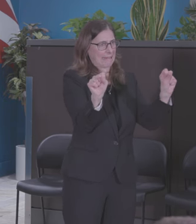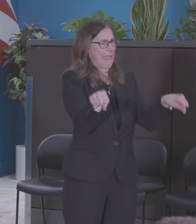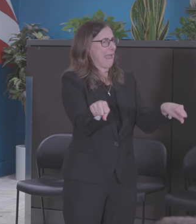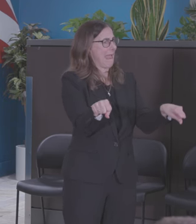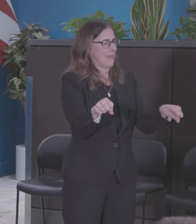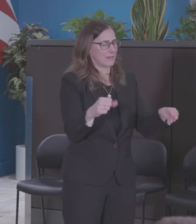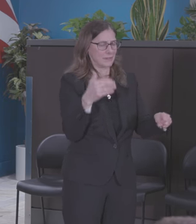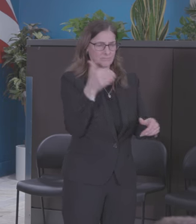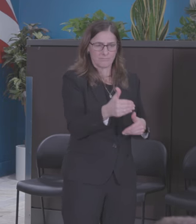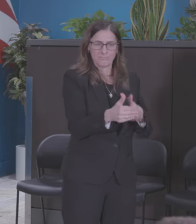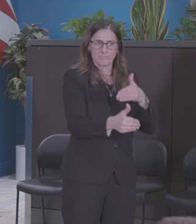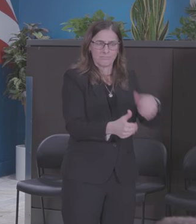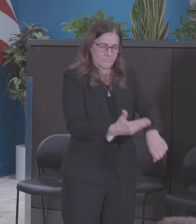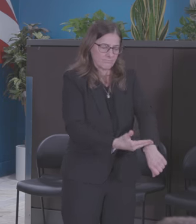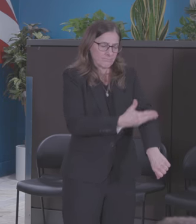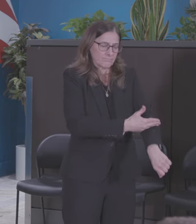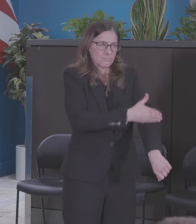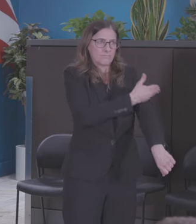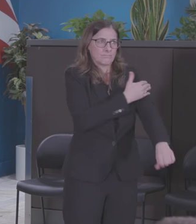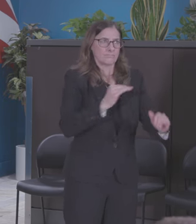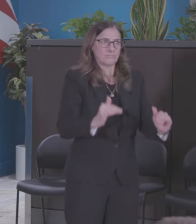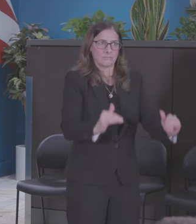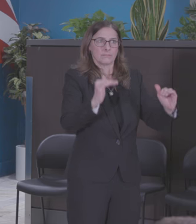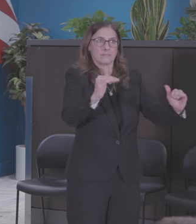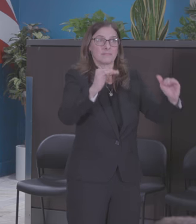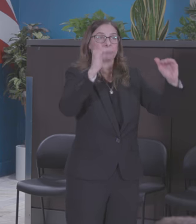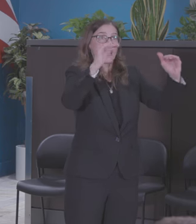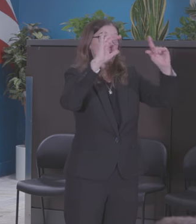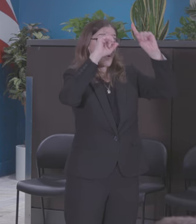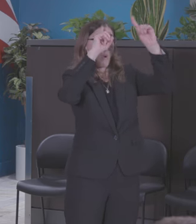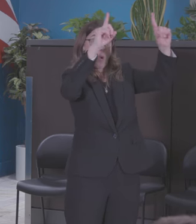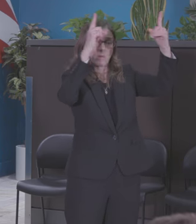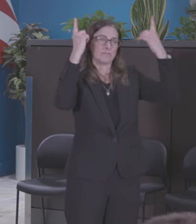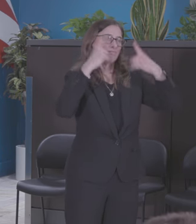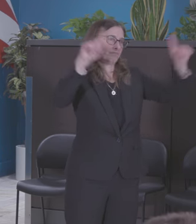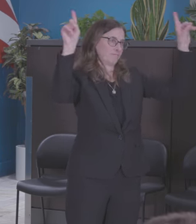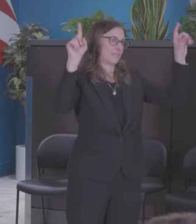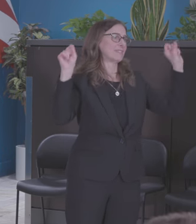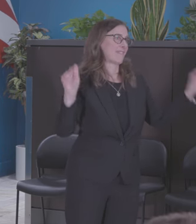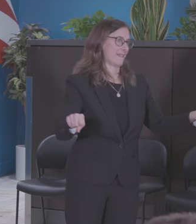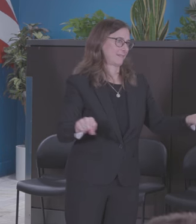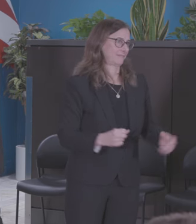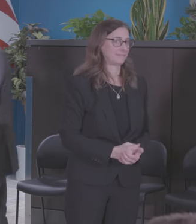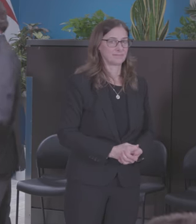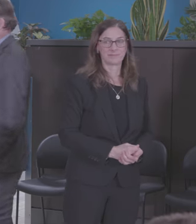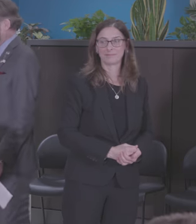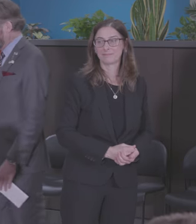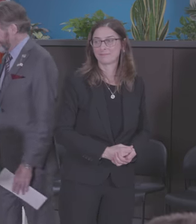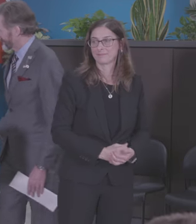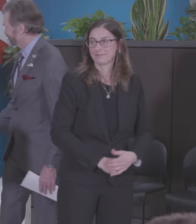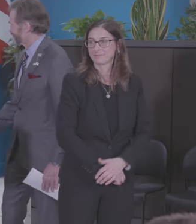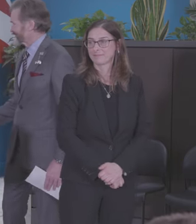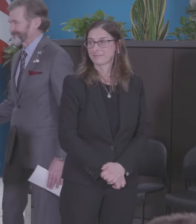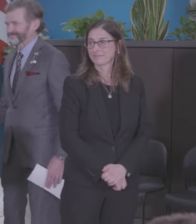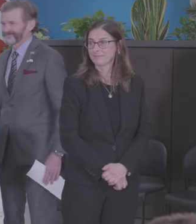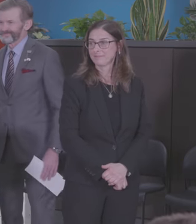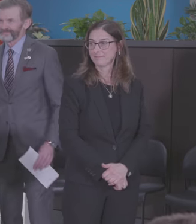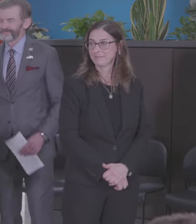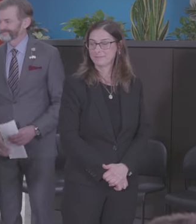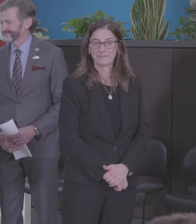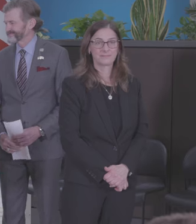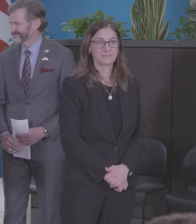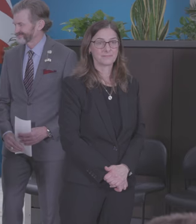strides and achieve what we all strive for. Thank you. Thanks, Andy.